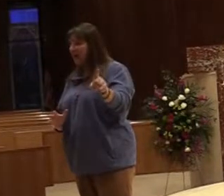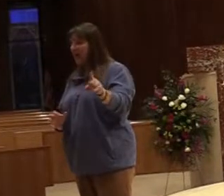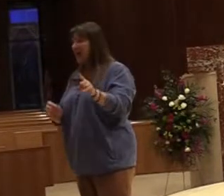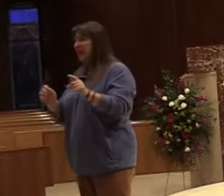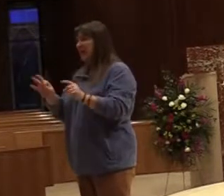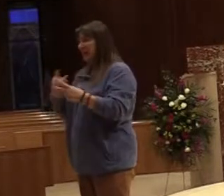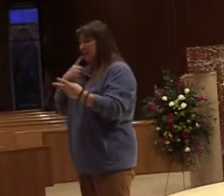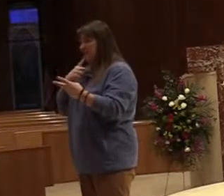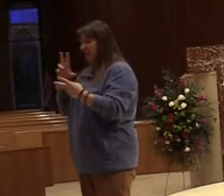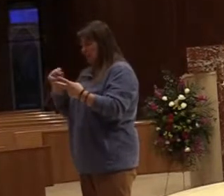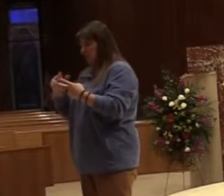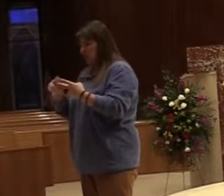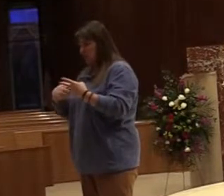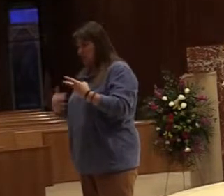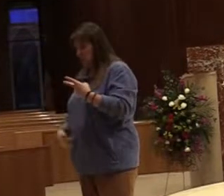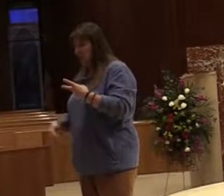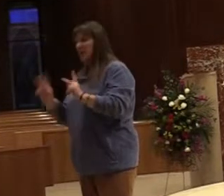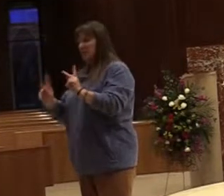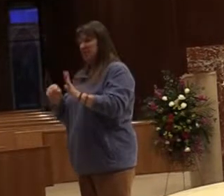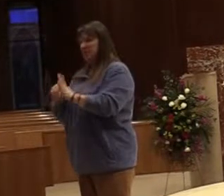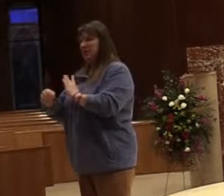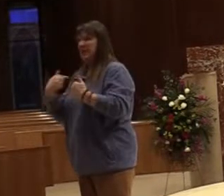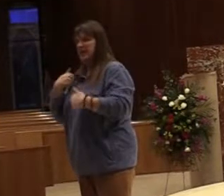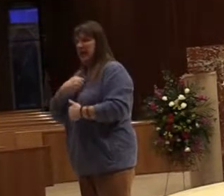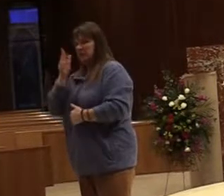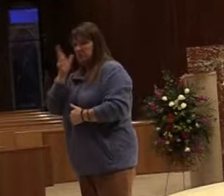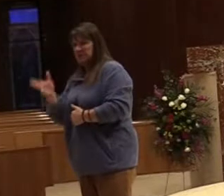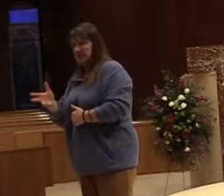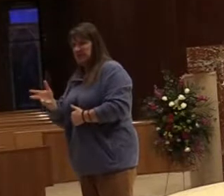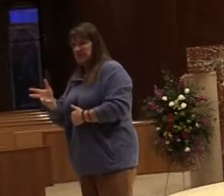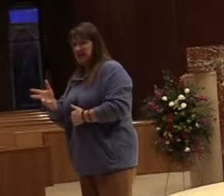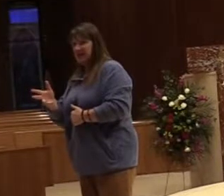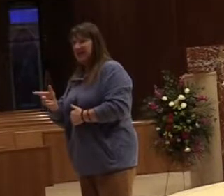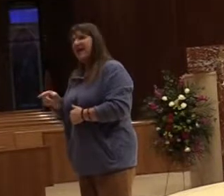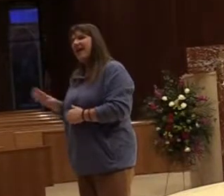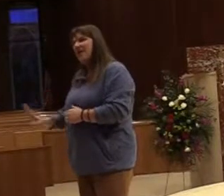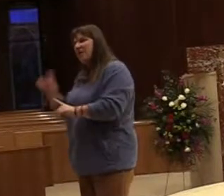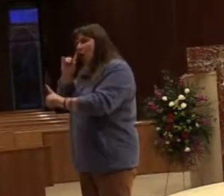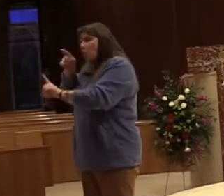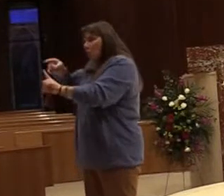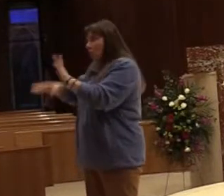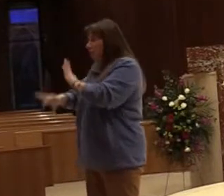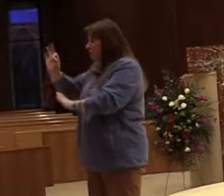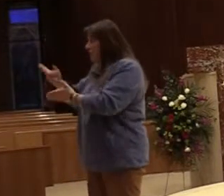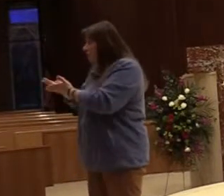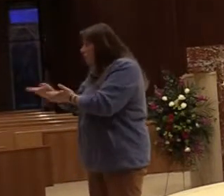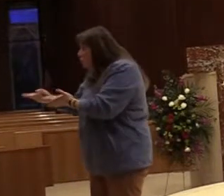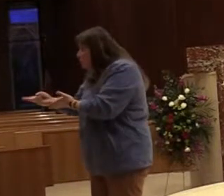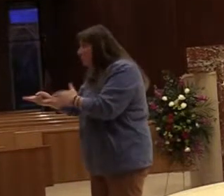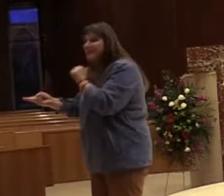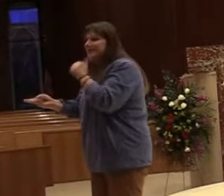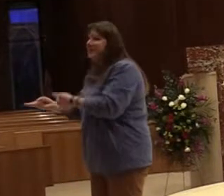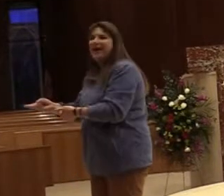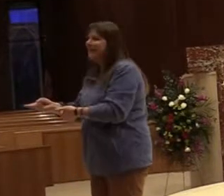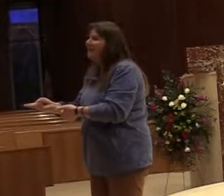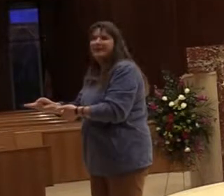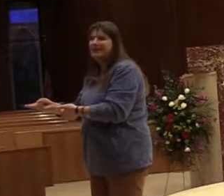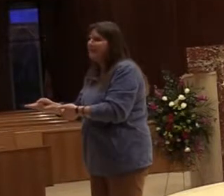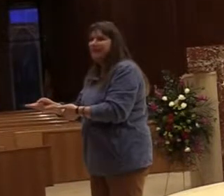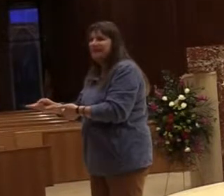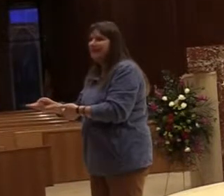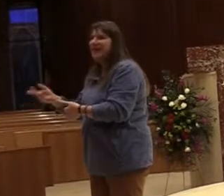people will stone us. They weren't interested in what the truth actually was. They were interested in keeping their own